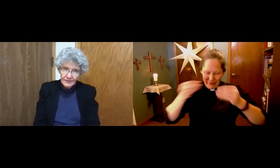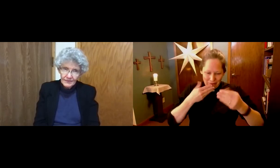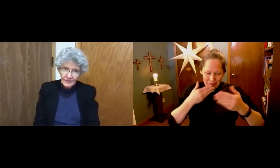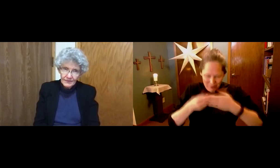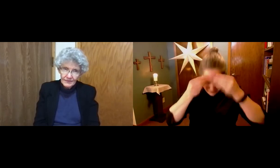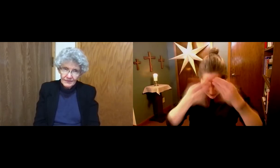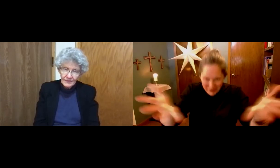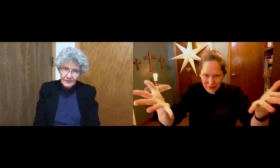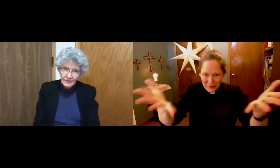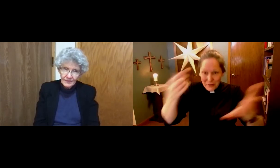good news for all.